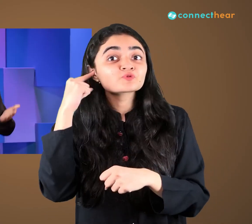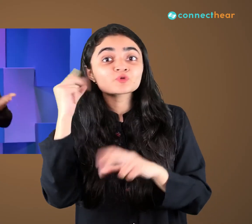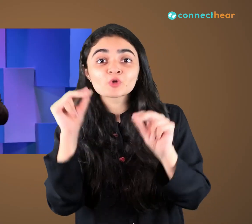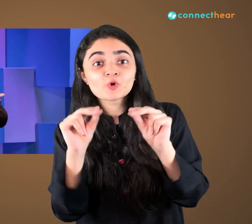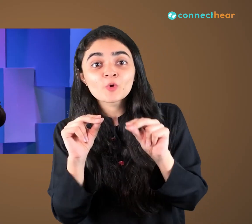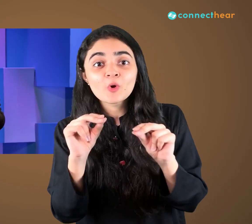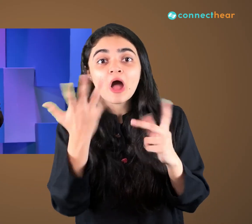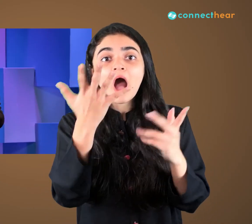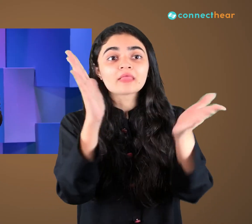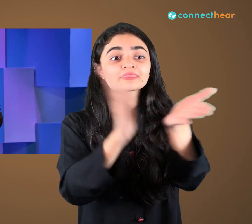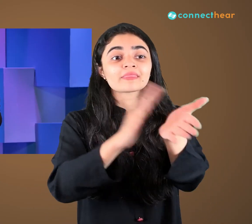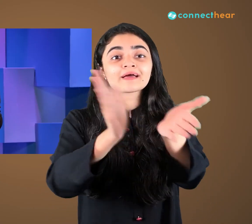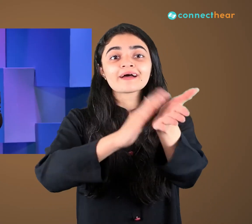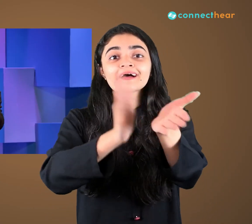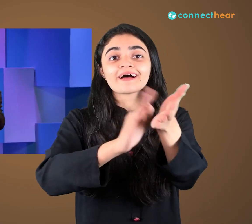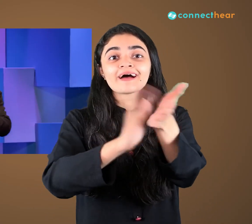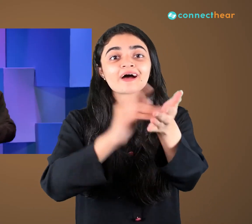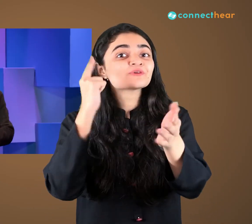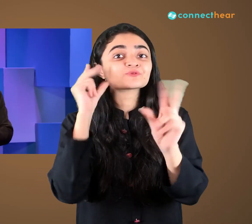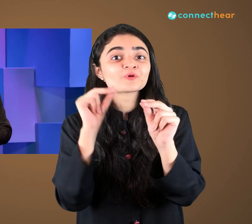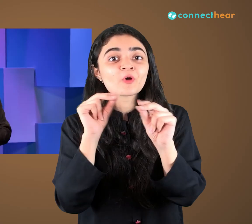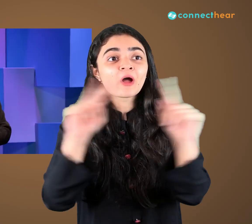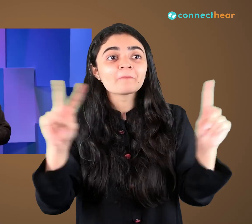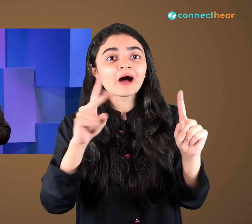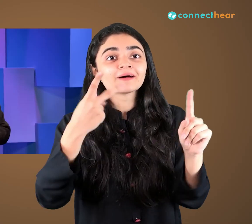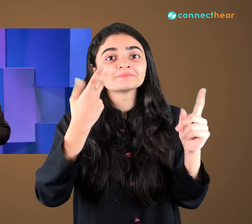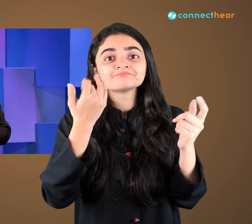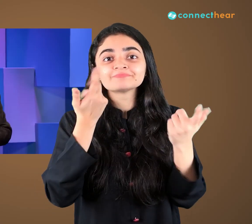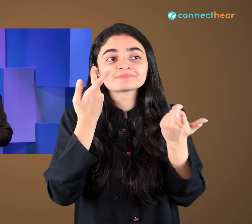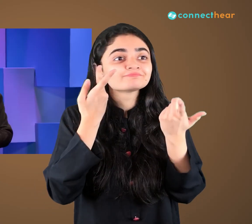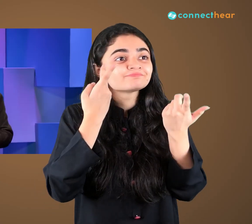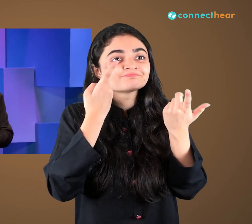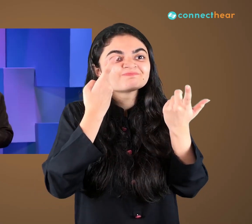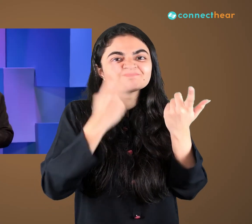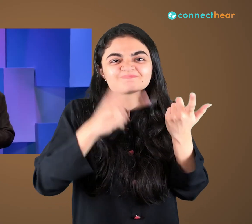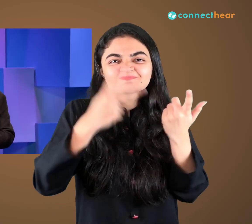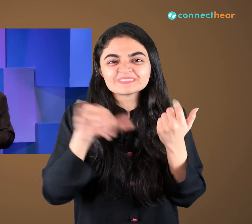Listen, all you would hear is just hand slaps and a random fart.